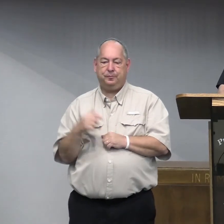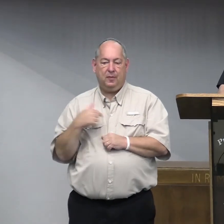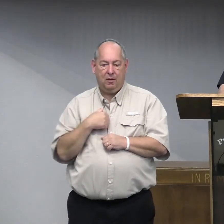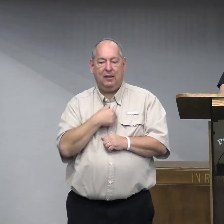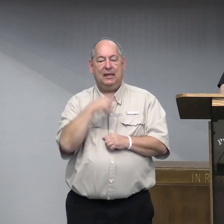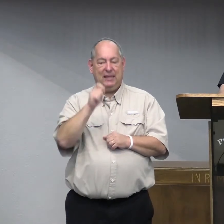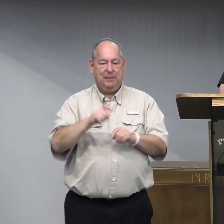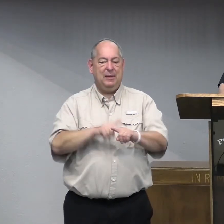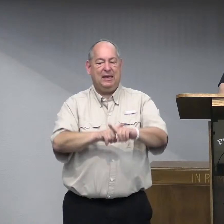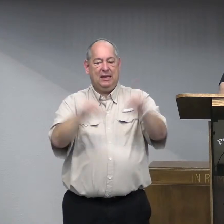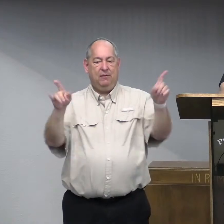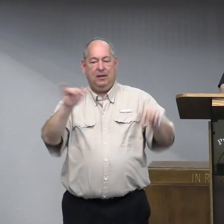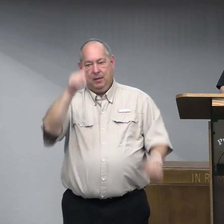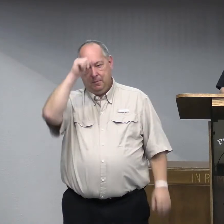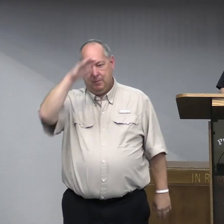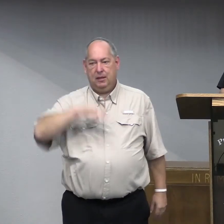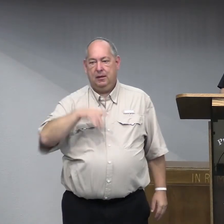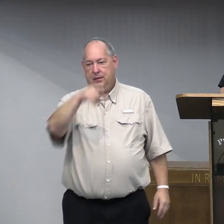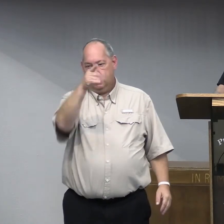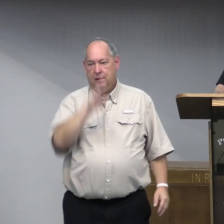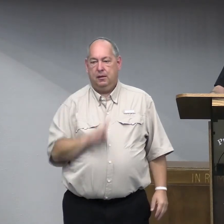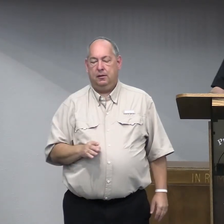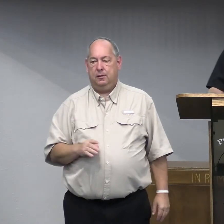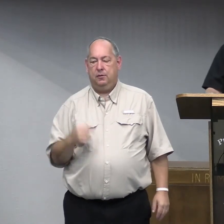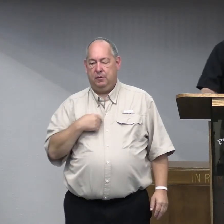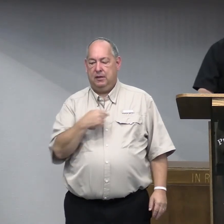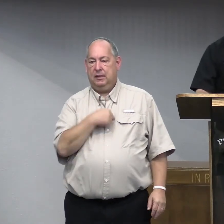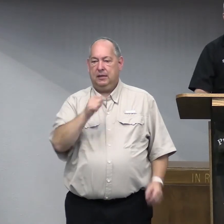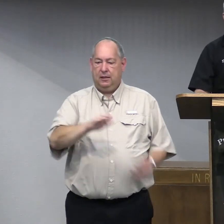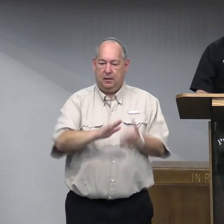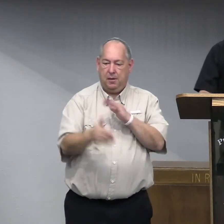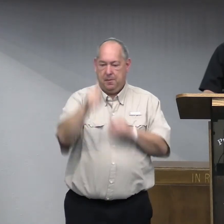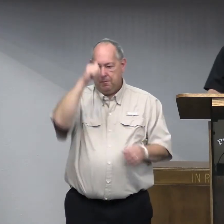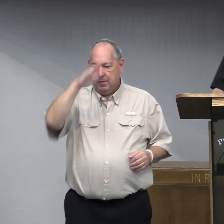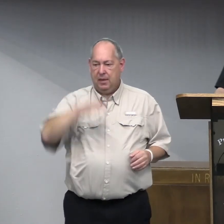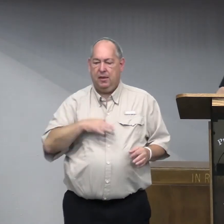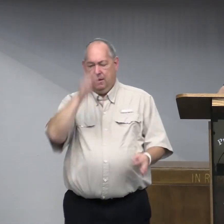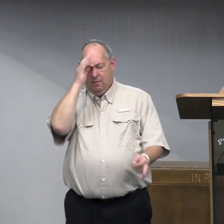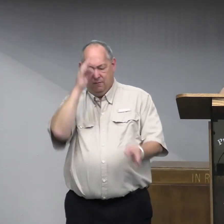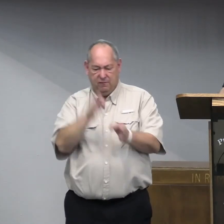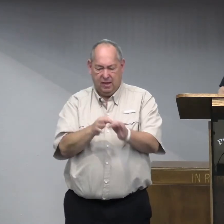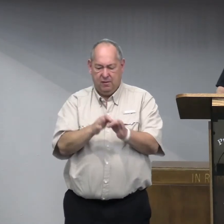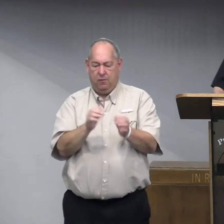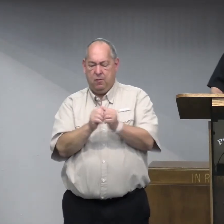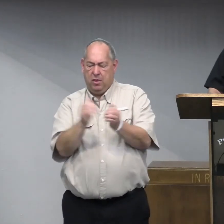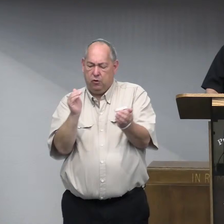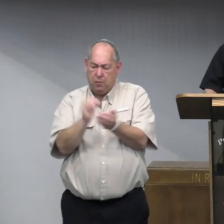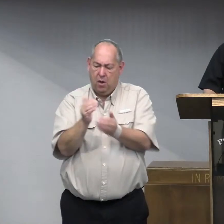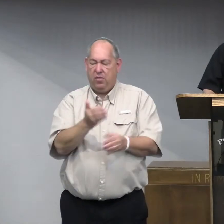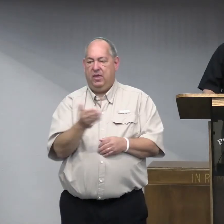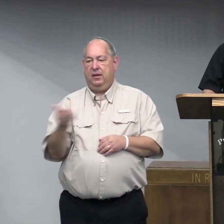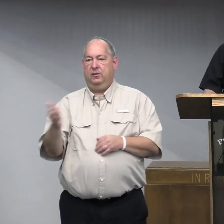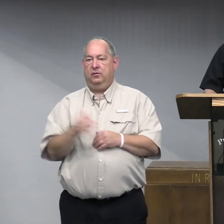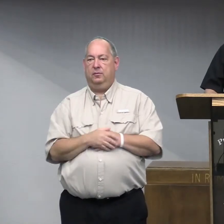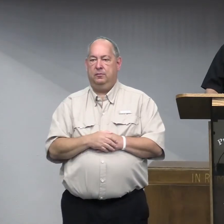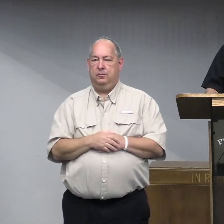to be different as men of God. We are to be men who are faithful with the small things.